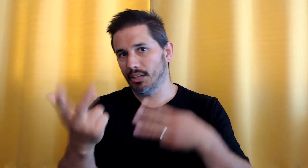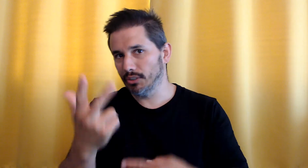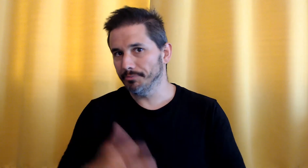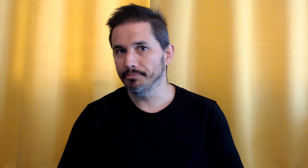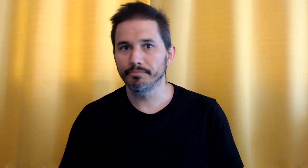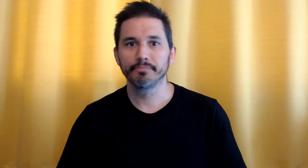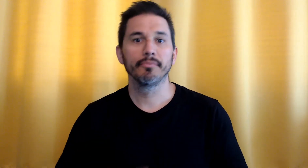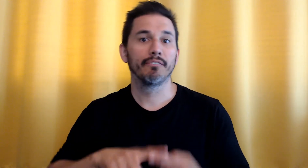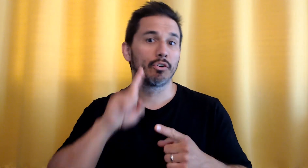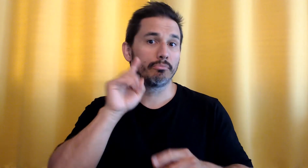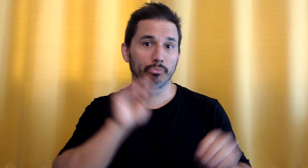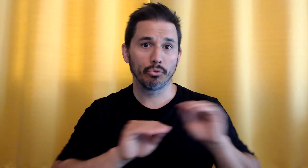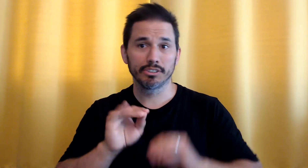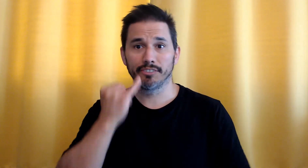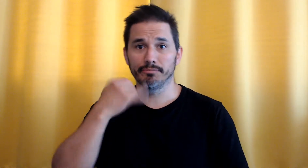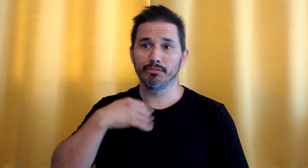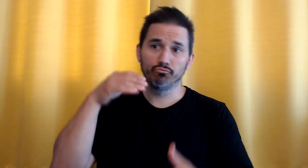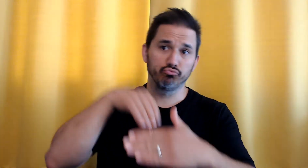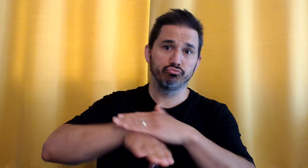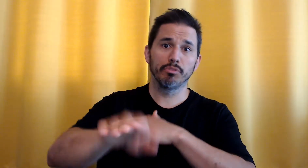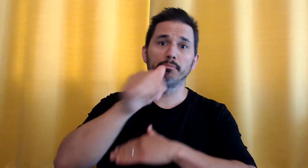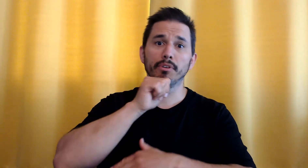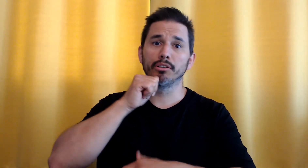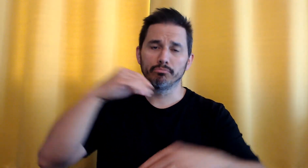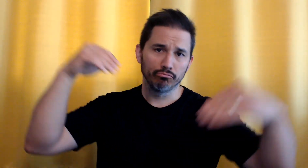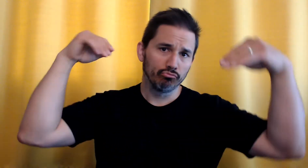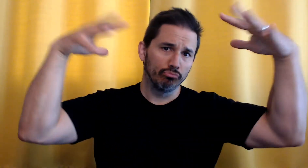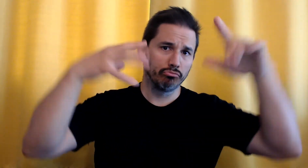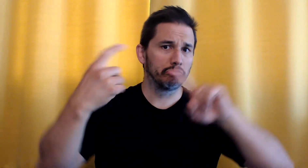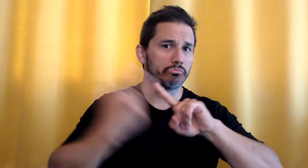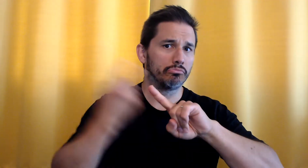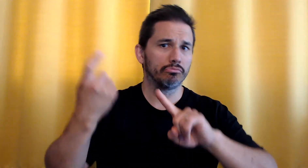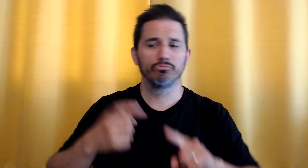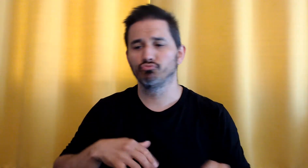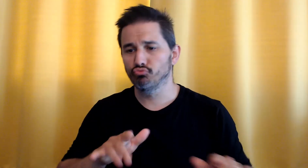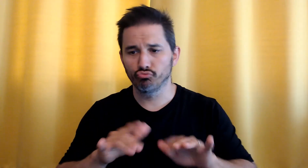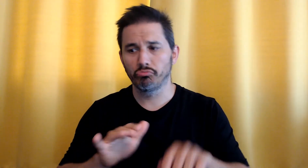3 sensors at the same time. Firstly, the motion sensor. Whenever I walk into the room, the lights will turn on and turn off whenever I leave. And that'll